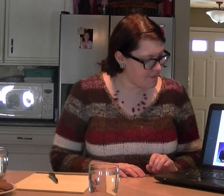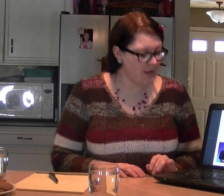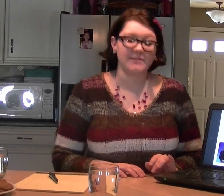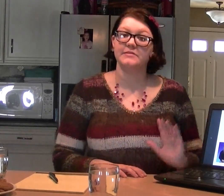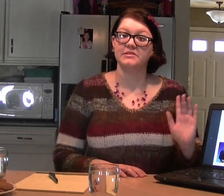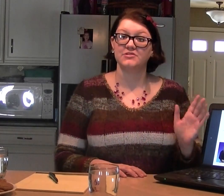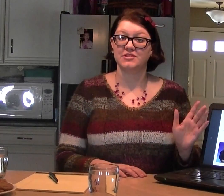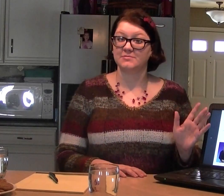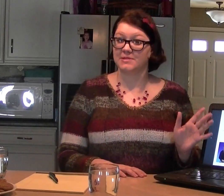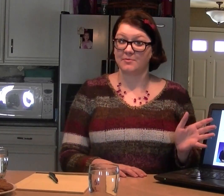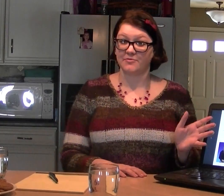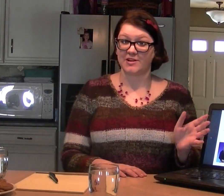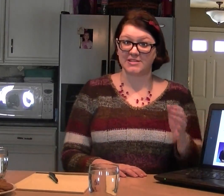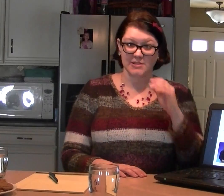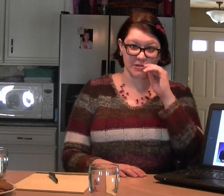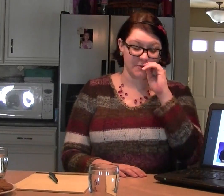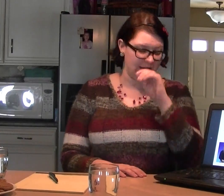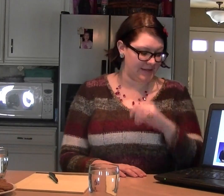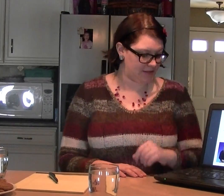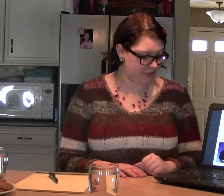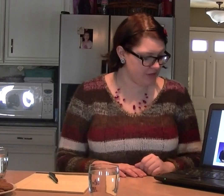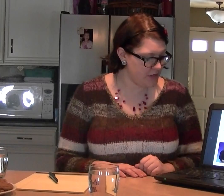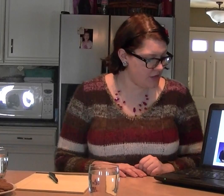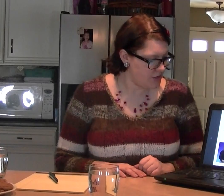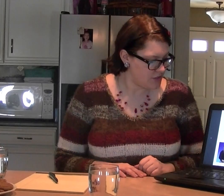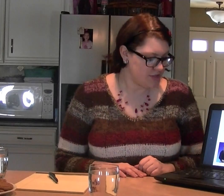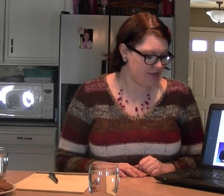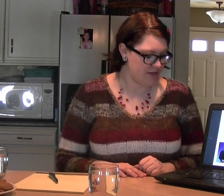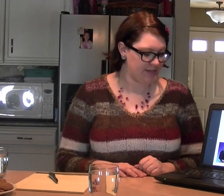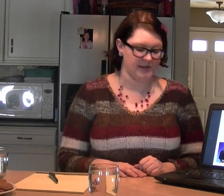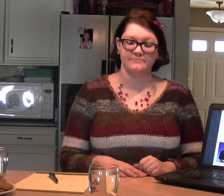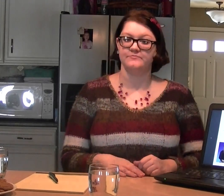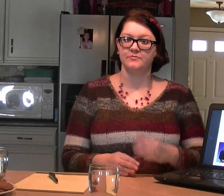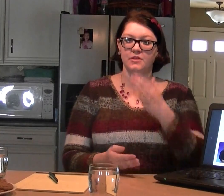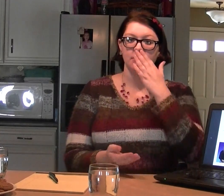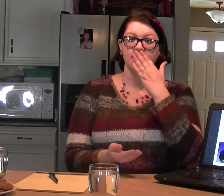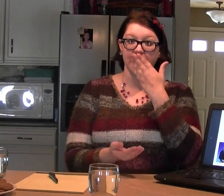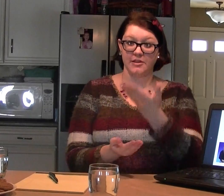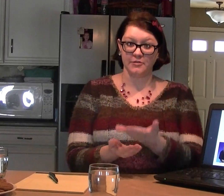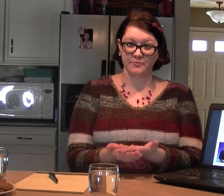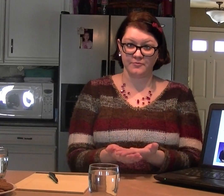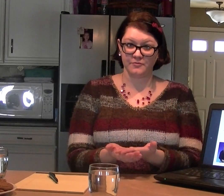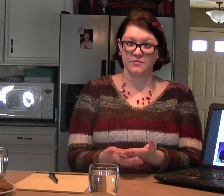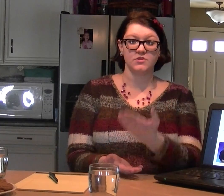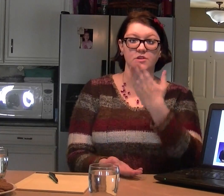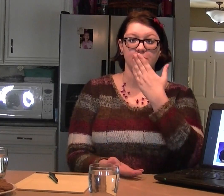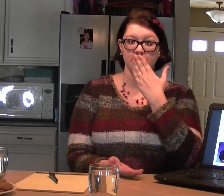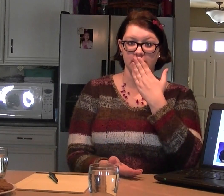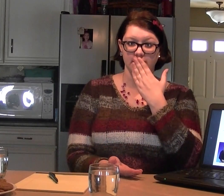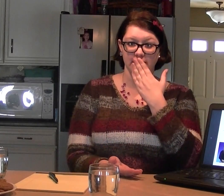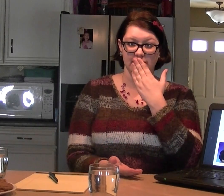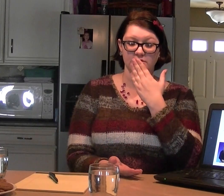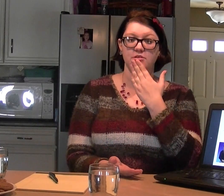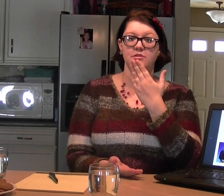And then these are just some simple phrases that you may need to learn. So there's thank you. So you put your hand to your